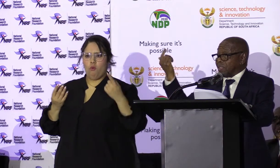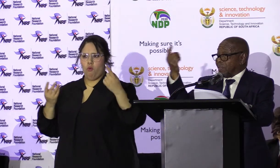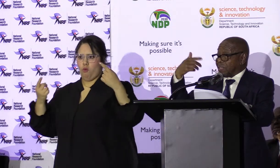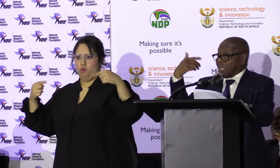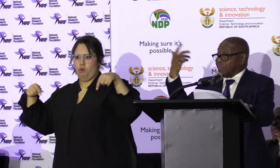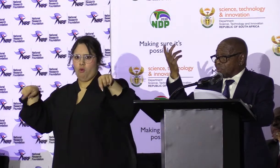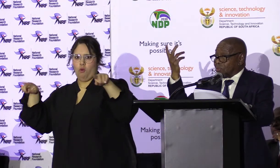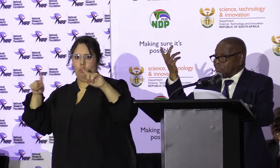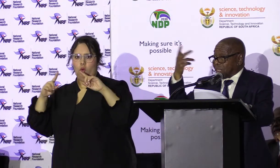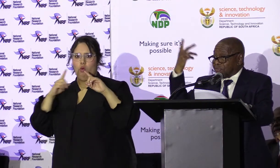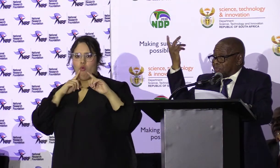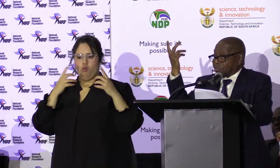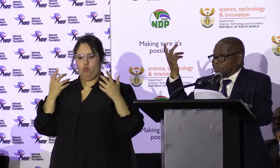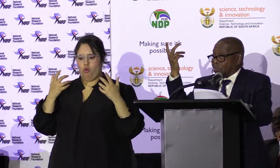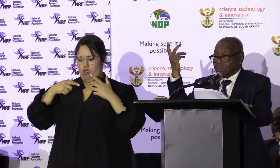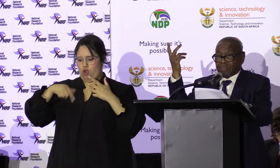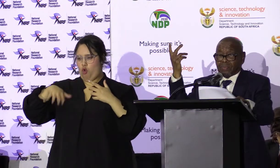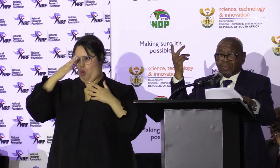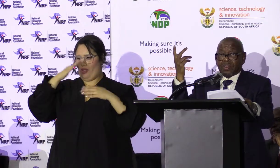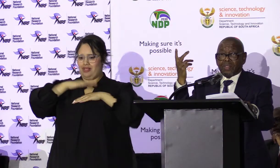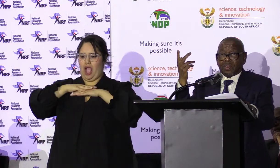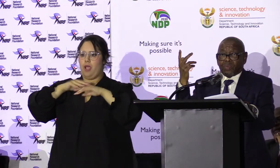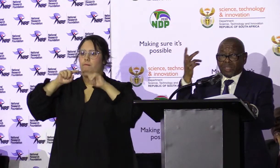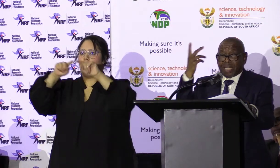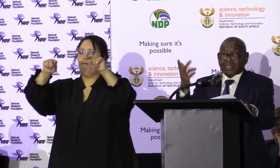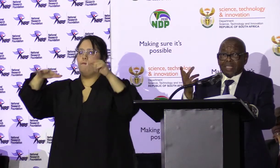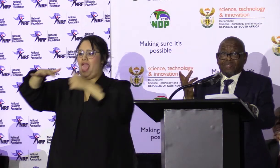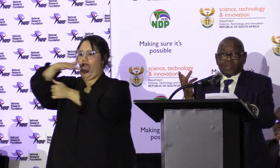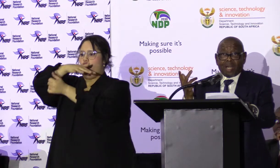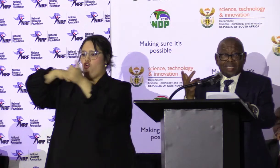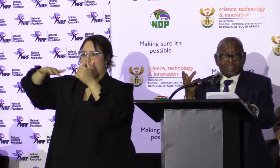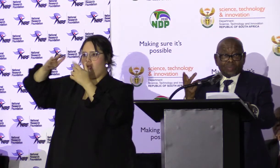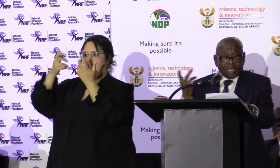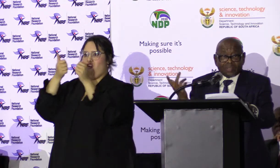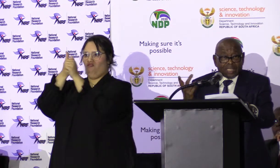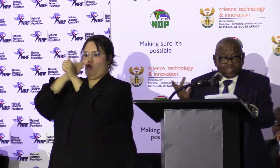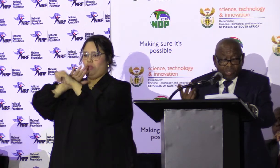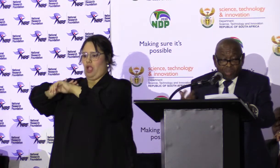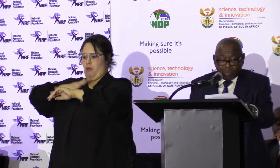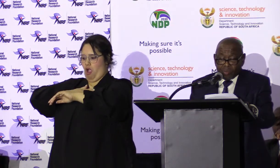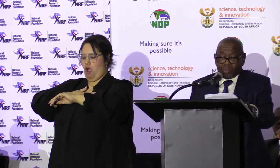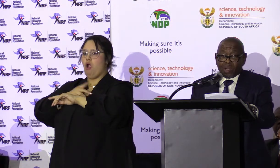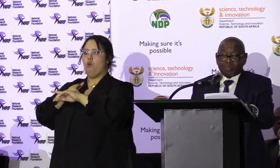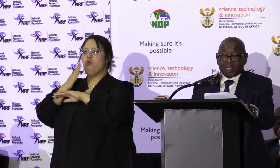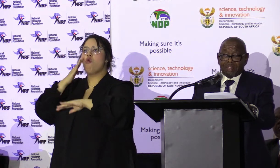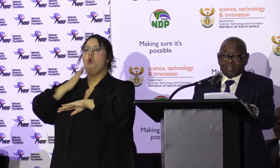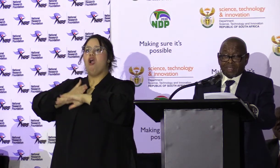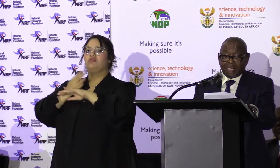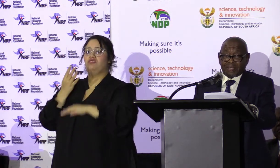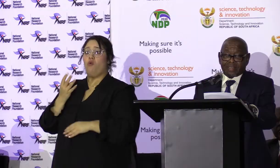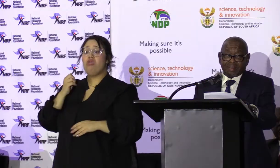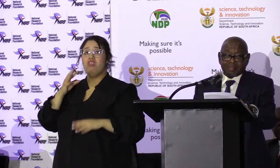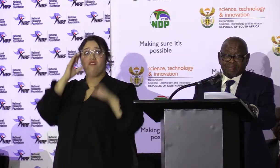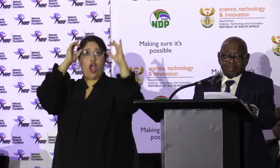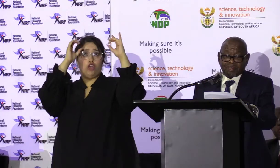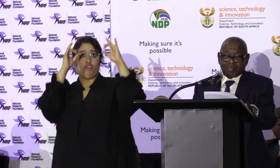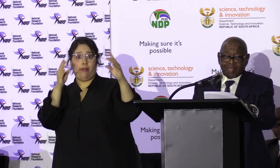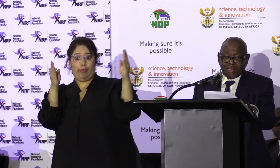Everybody who is in our time zone is 4:30. We take that for granted. Without astronomy, we would not be having